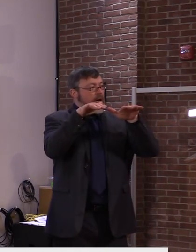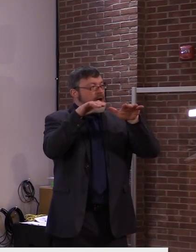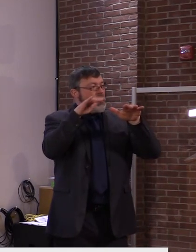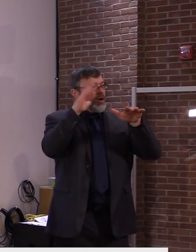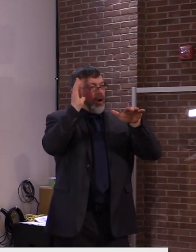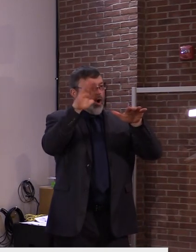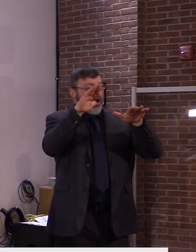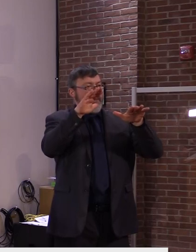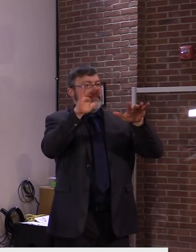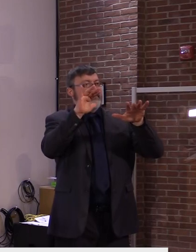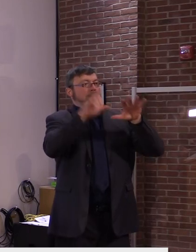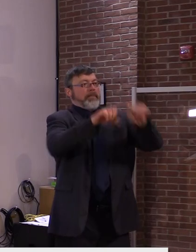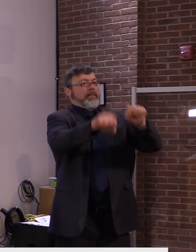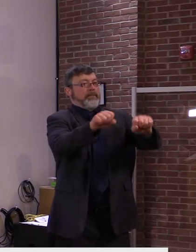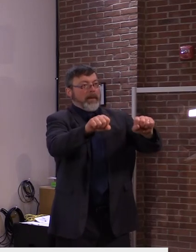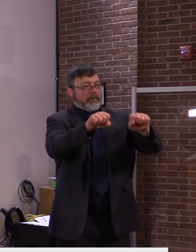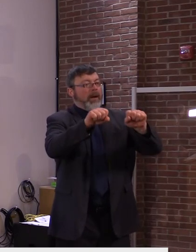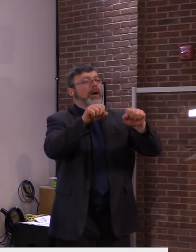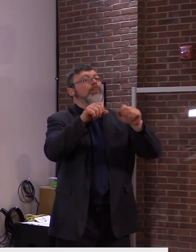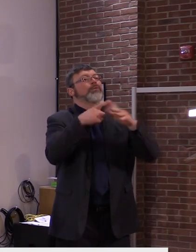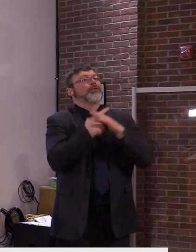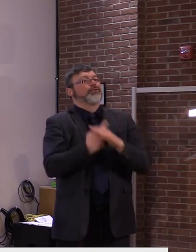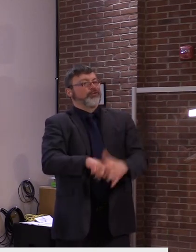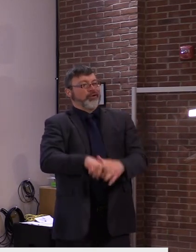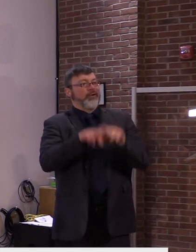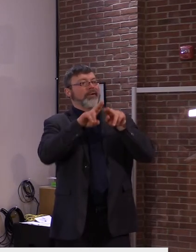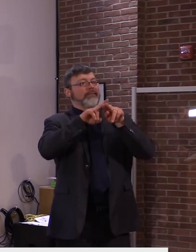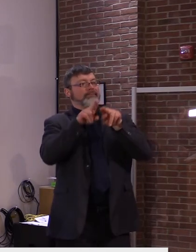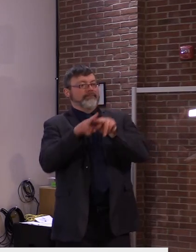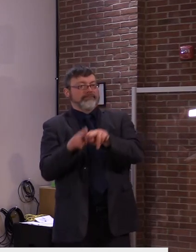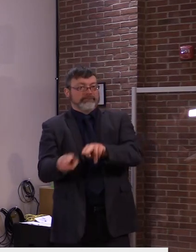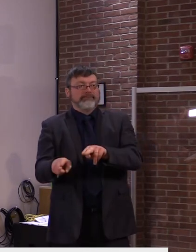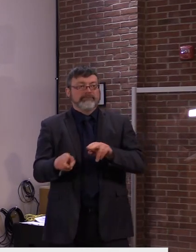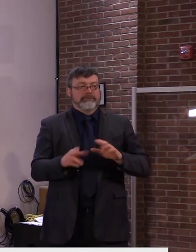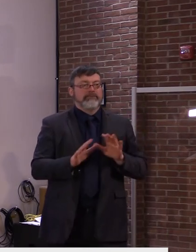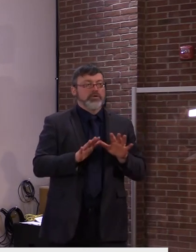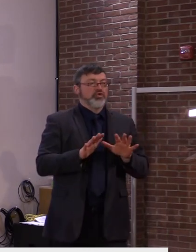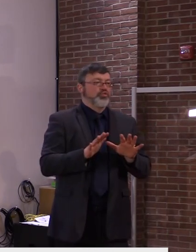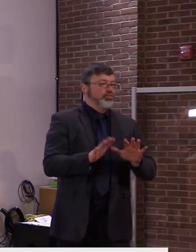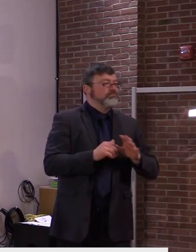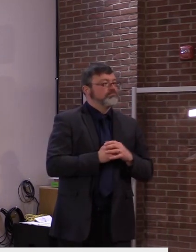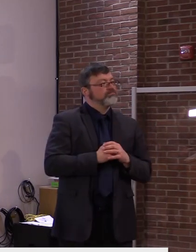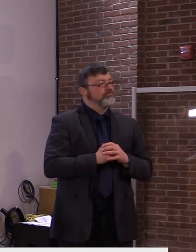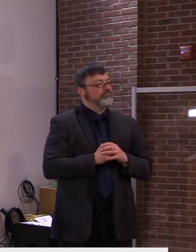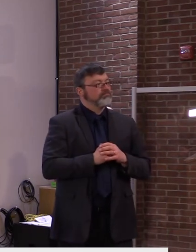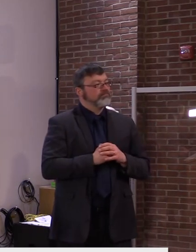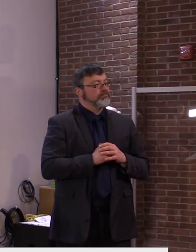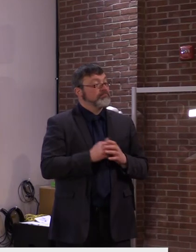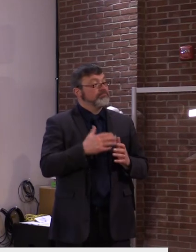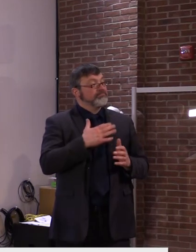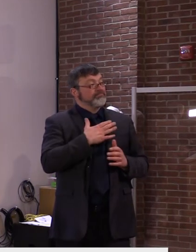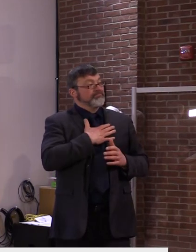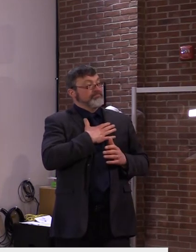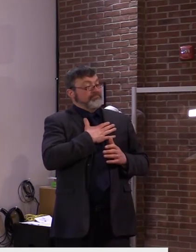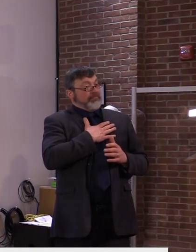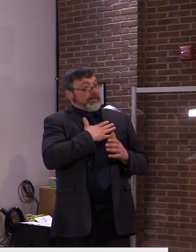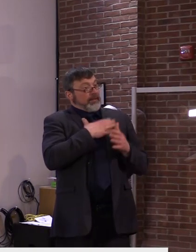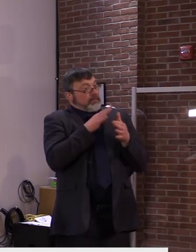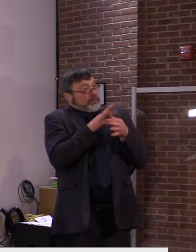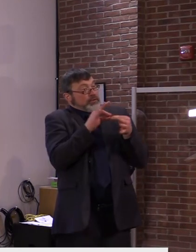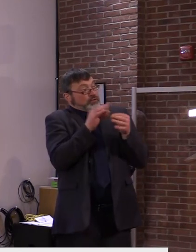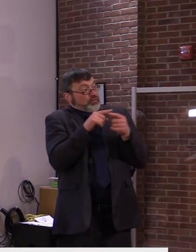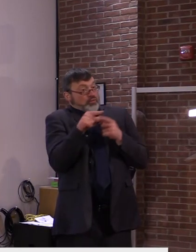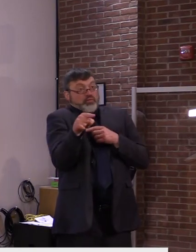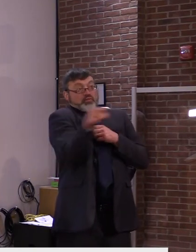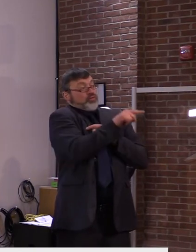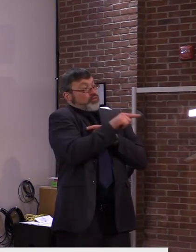carried out. So my message to Vermonters in these areas is we need you to do your part to change this